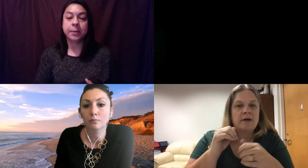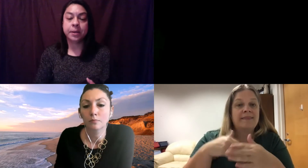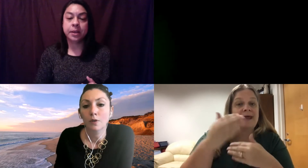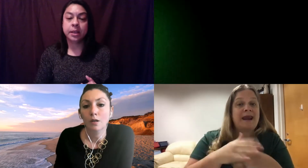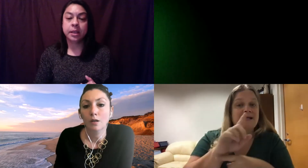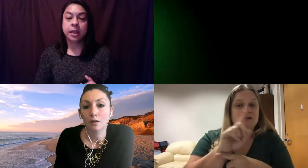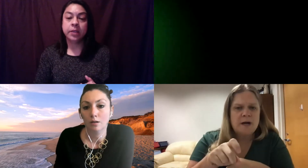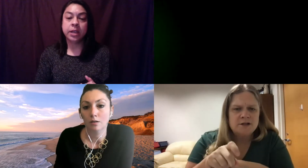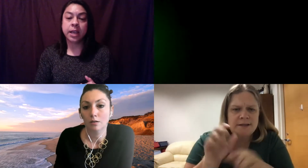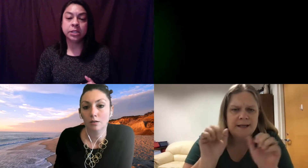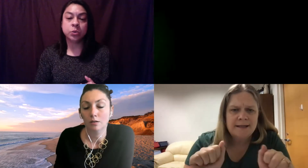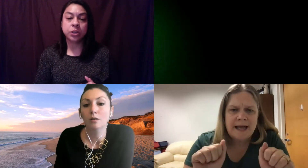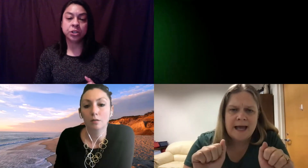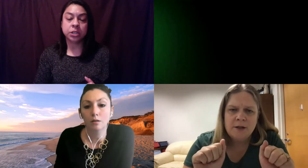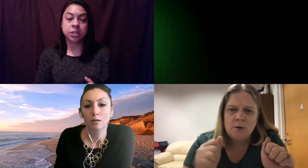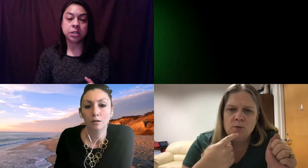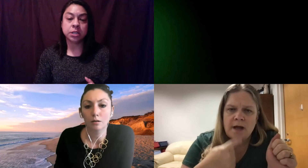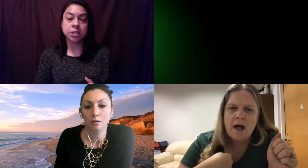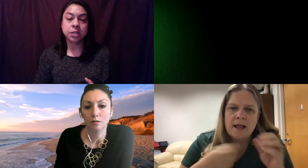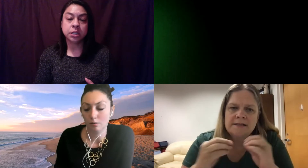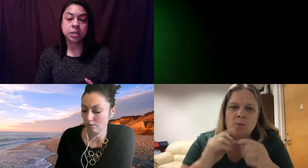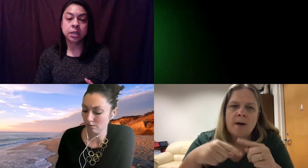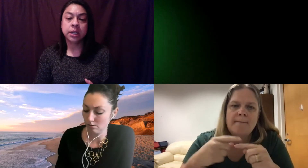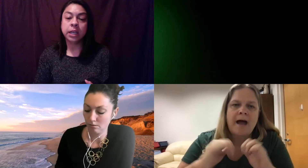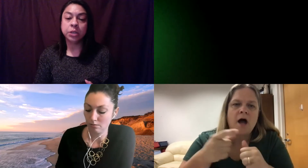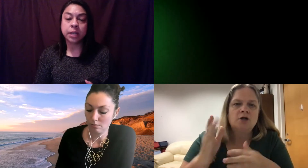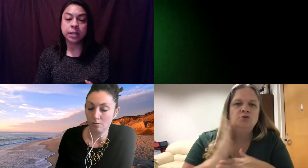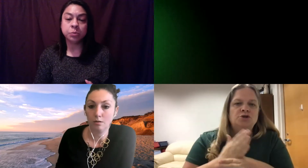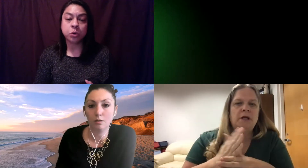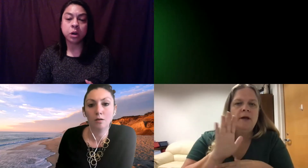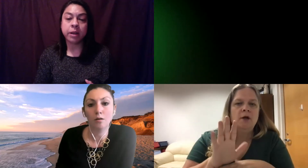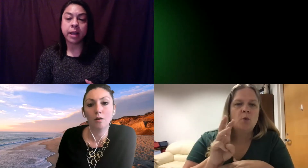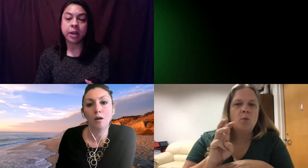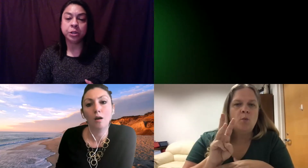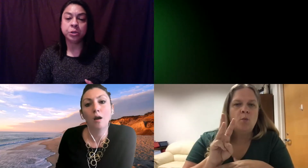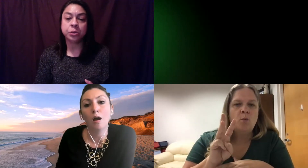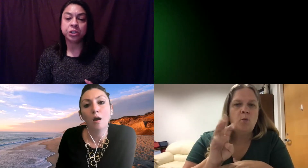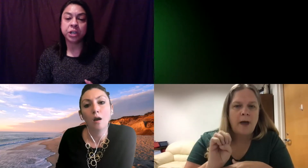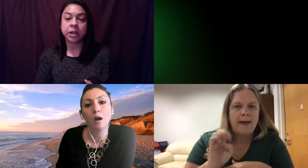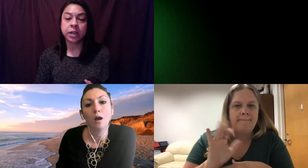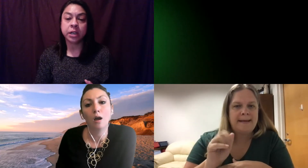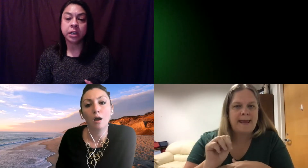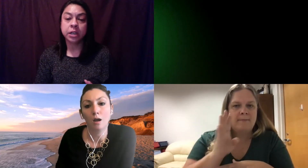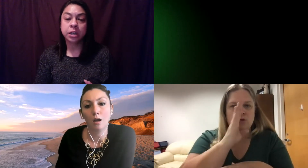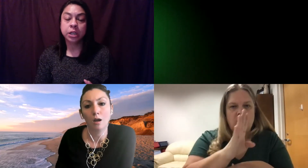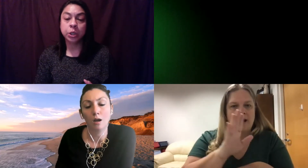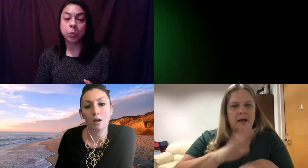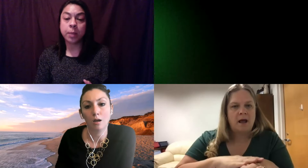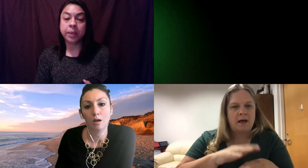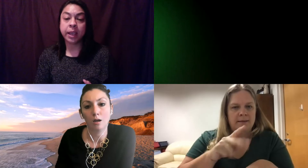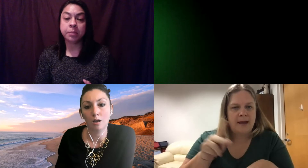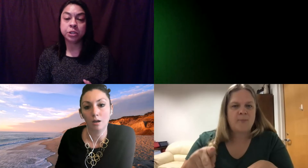Okay. The next question, can you tell us more about how you were sharing